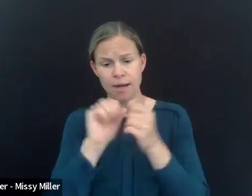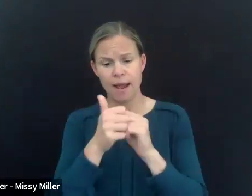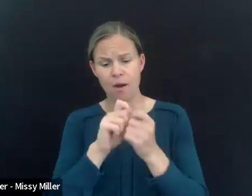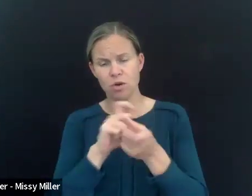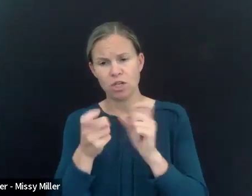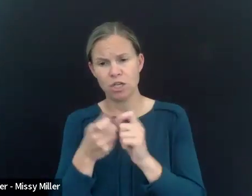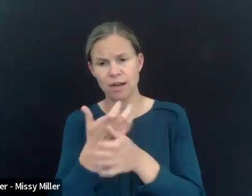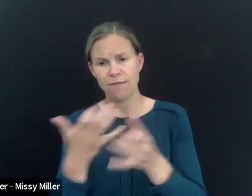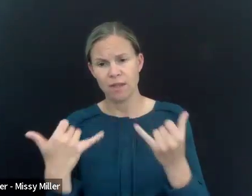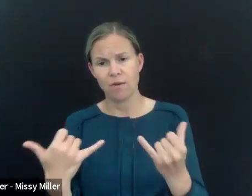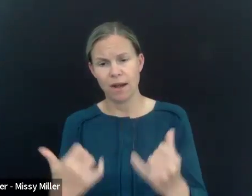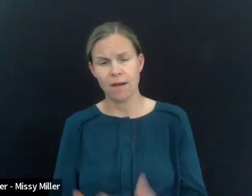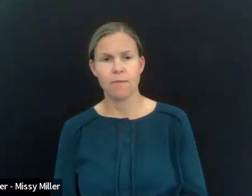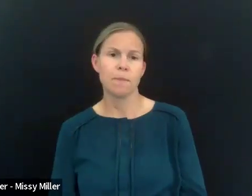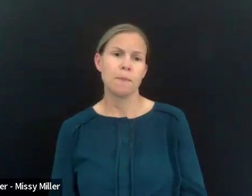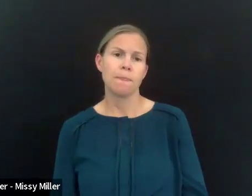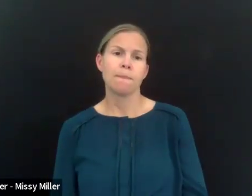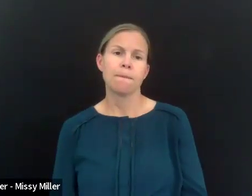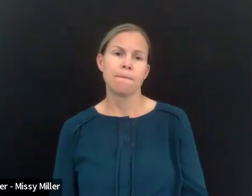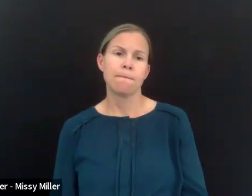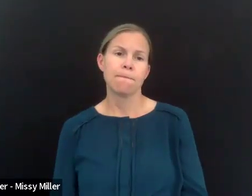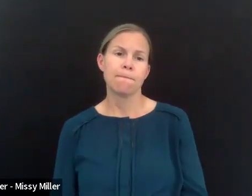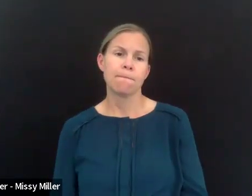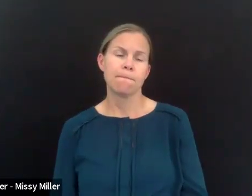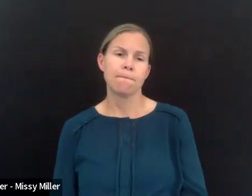now. So that's what I'd say.